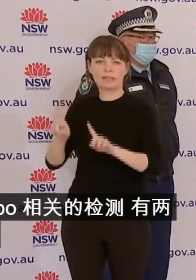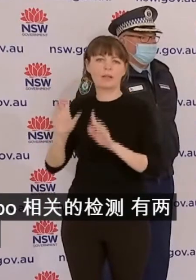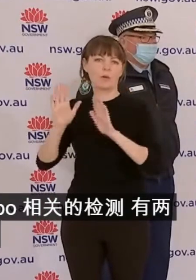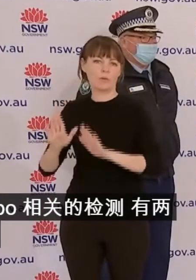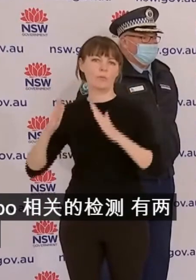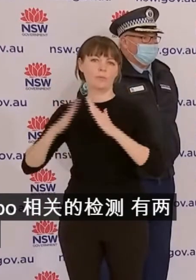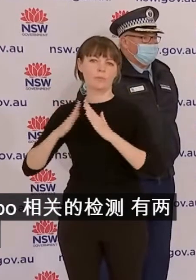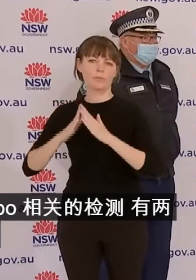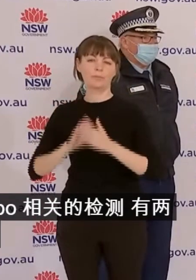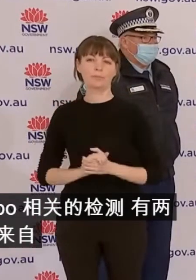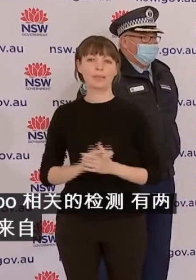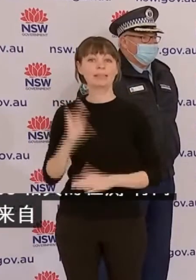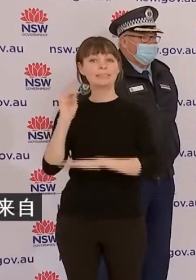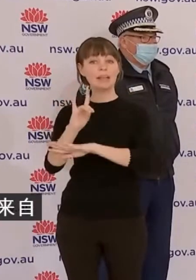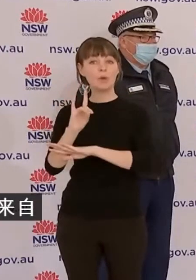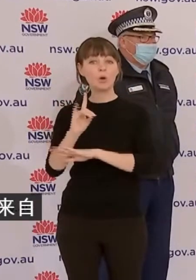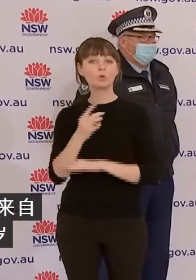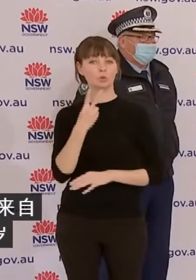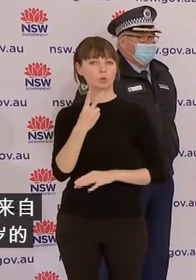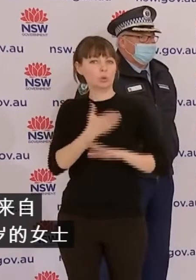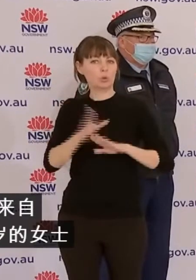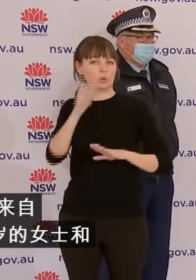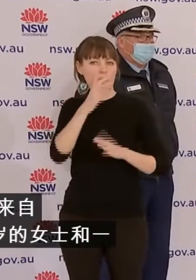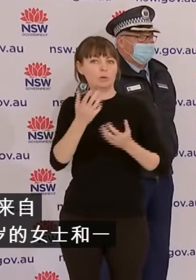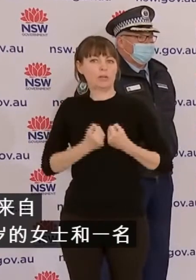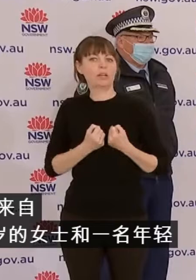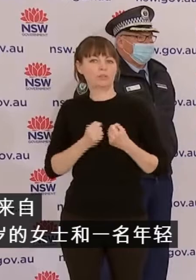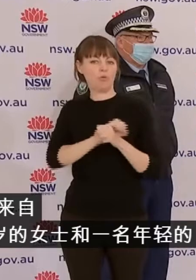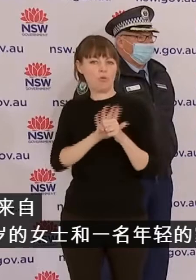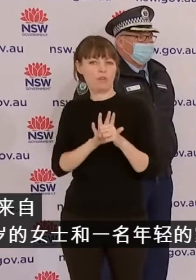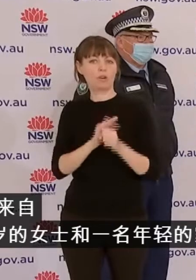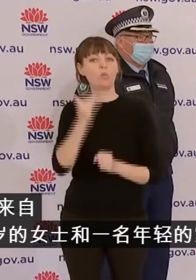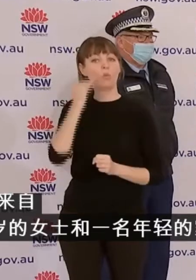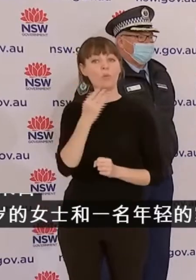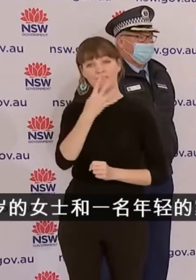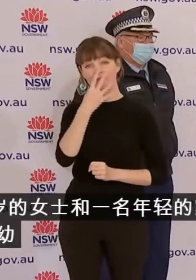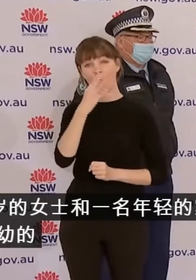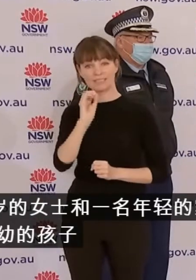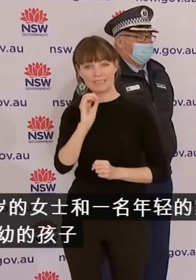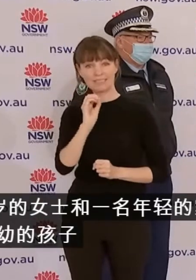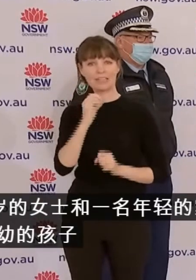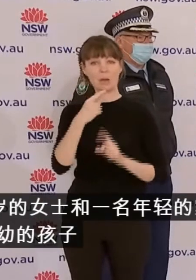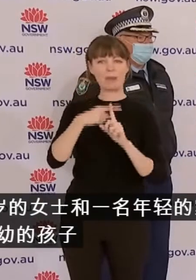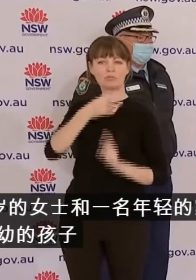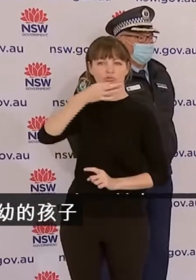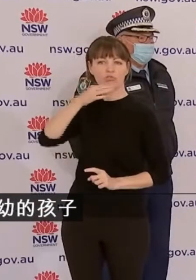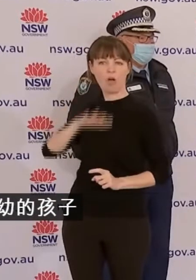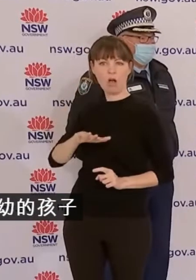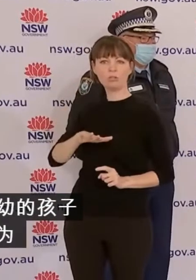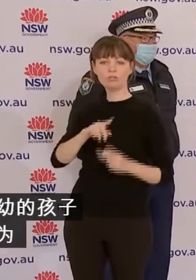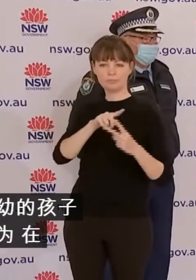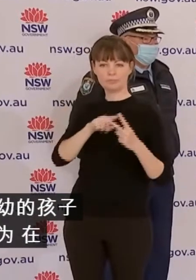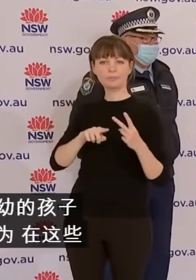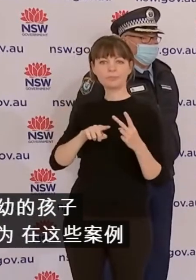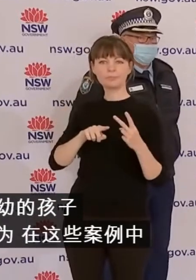cases that came in, a lady in her 40s and a household contact, a young child,